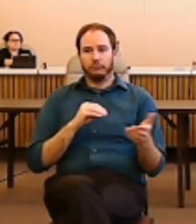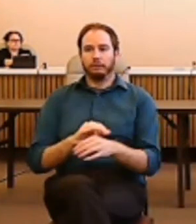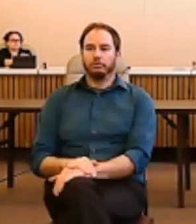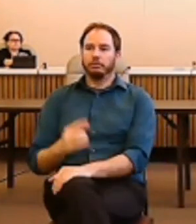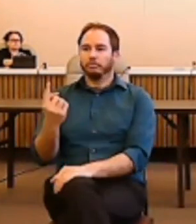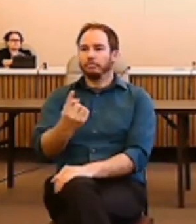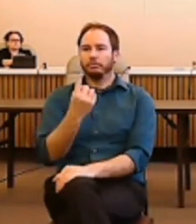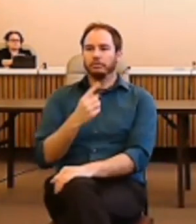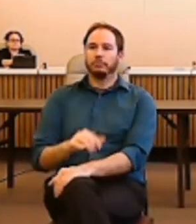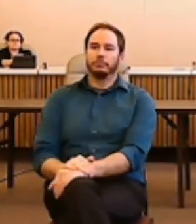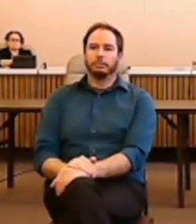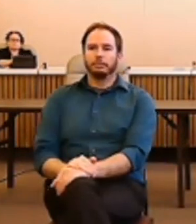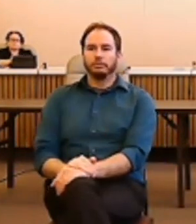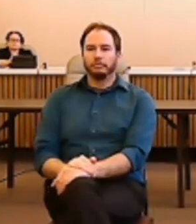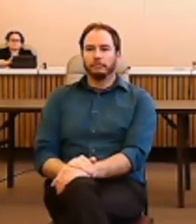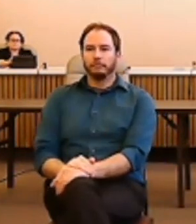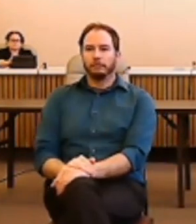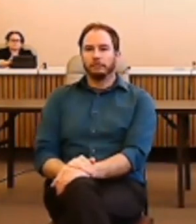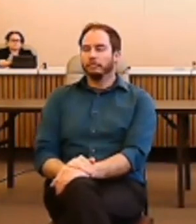Coming up.